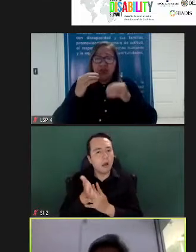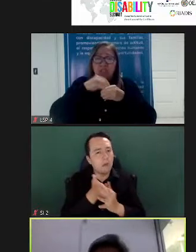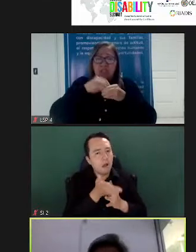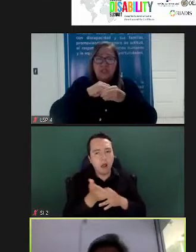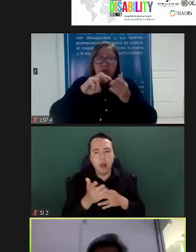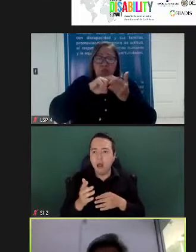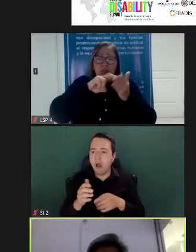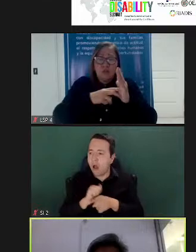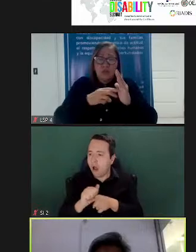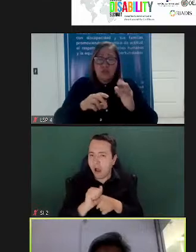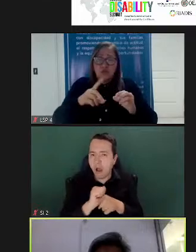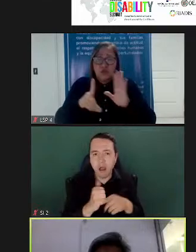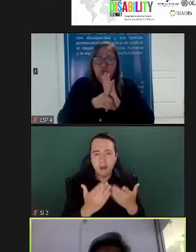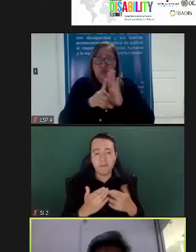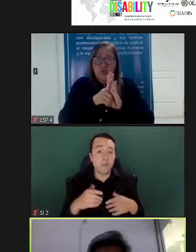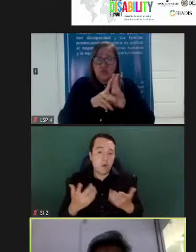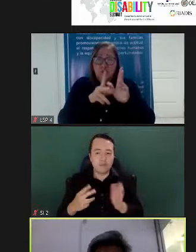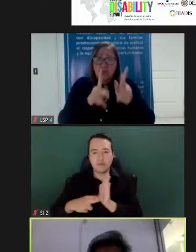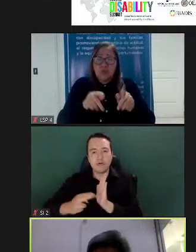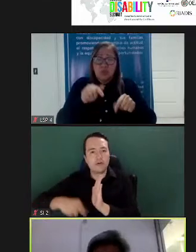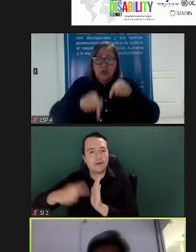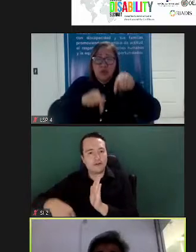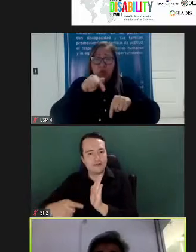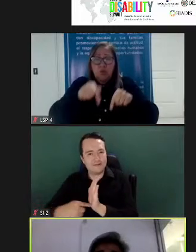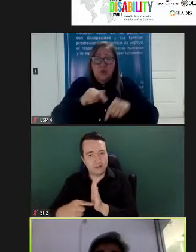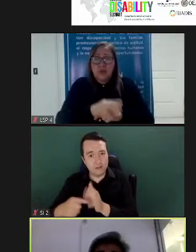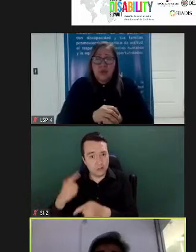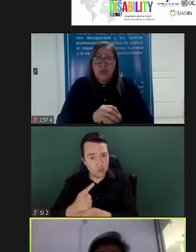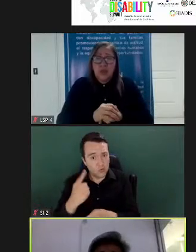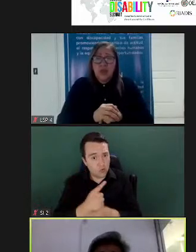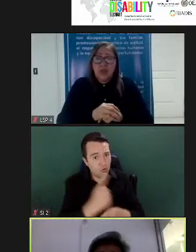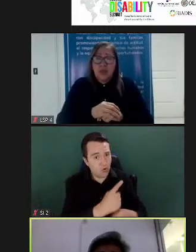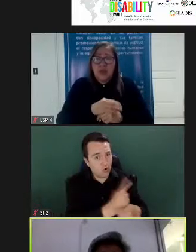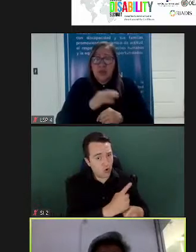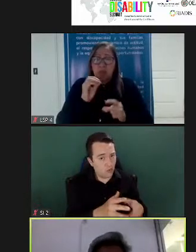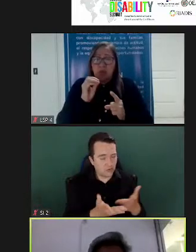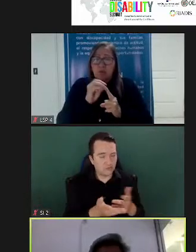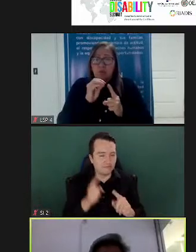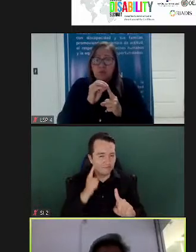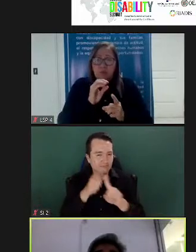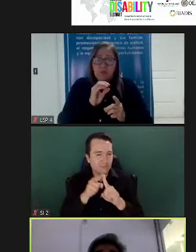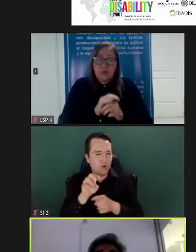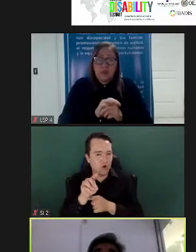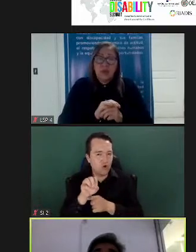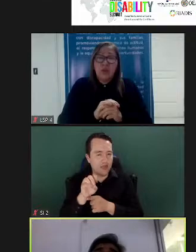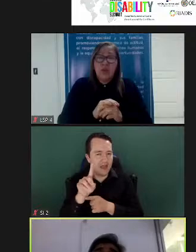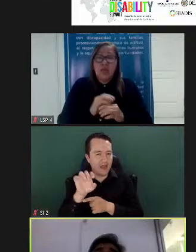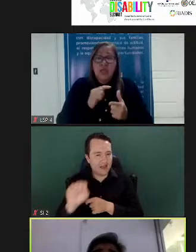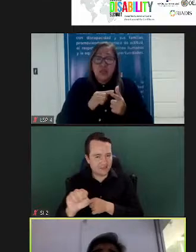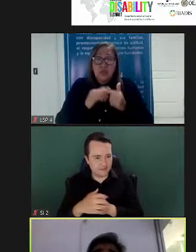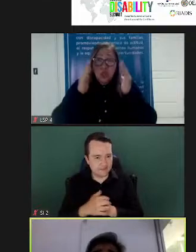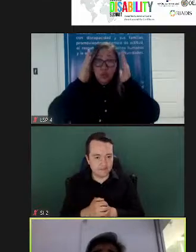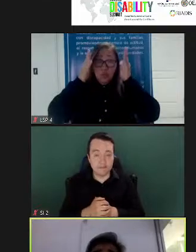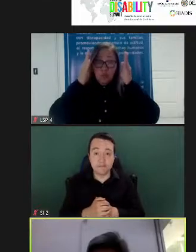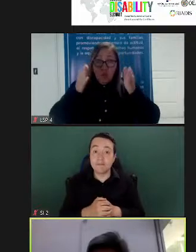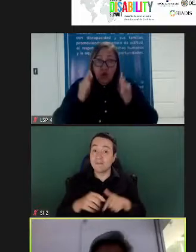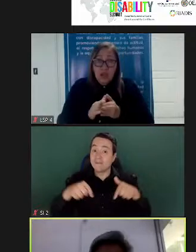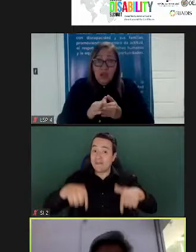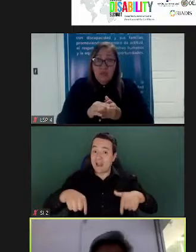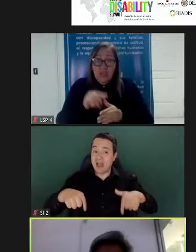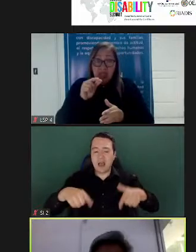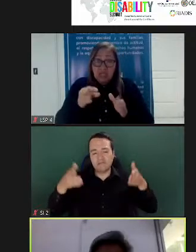the level of compliance of the convention of persons with disabilities and